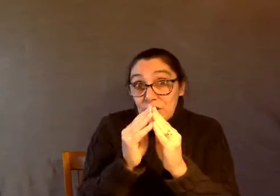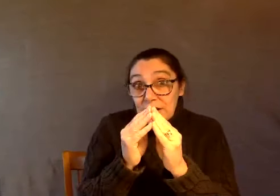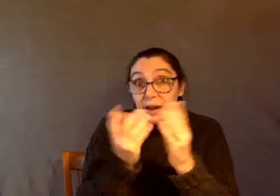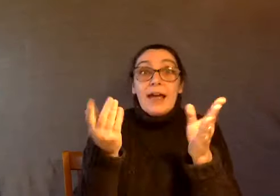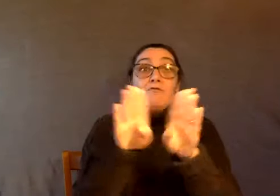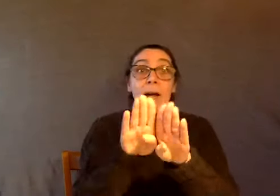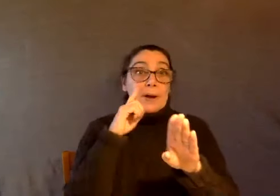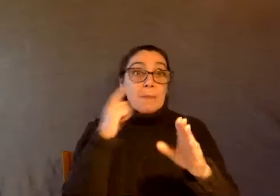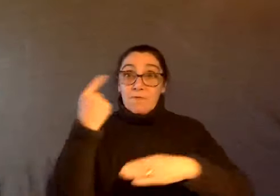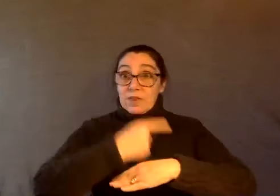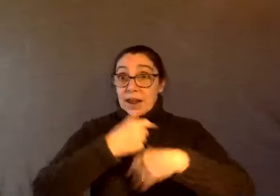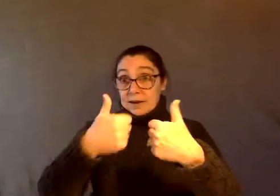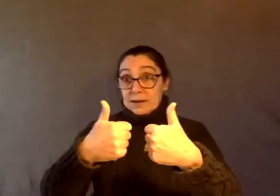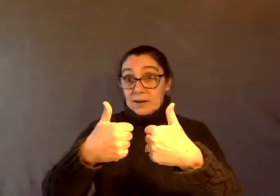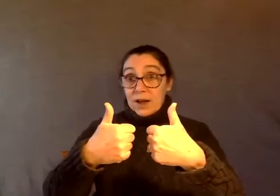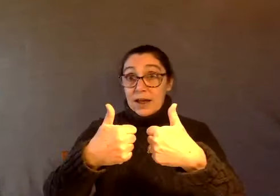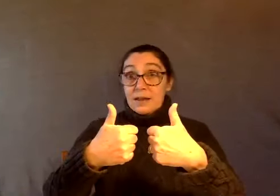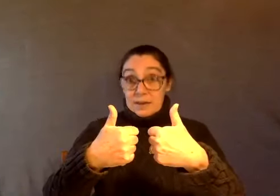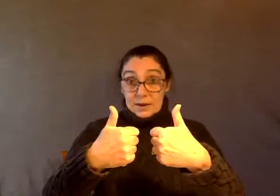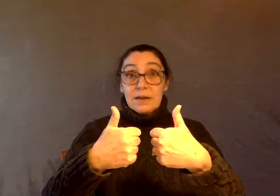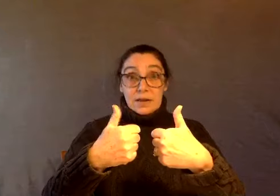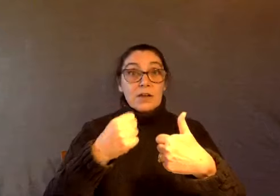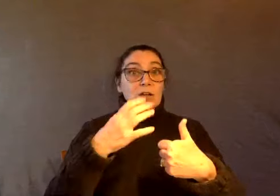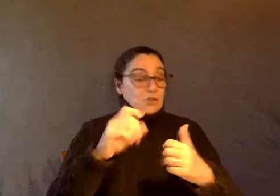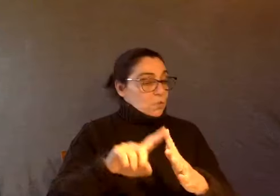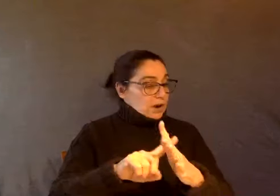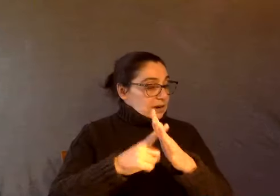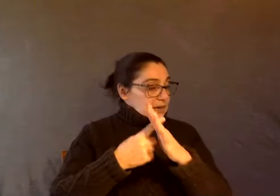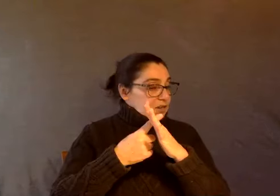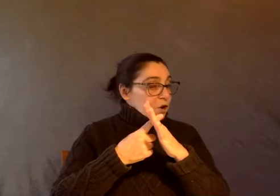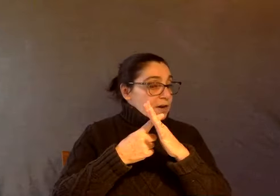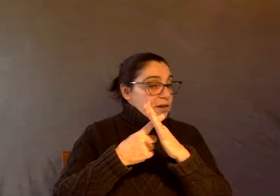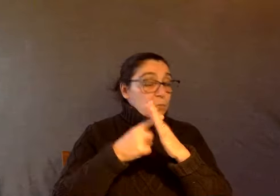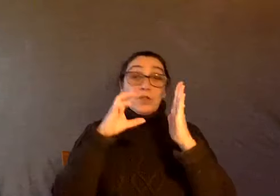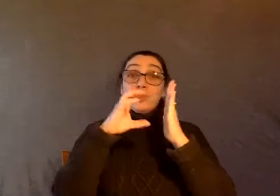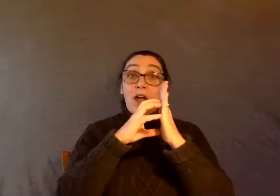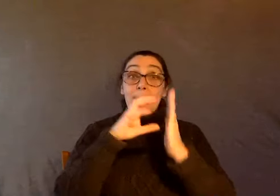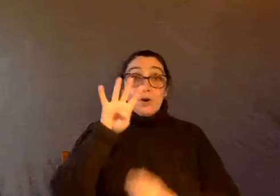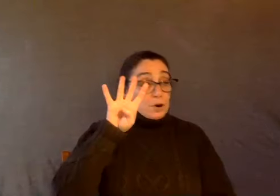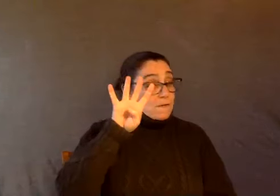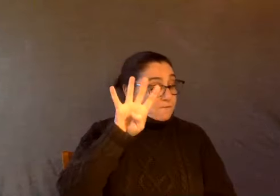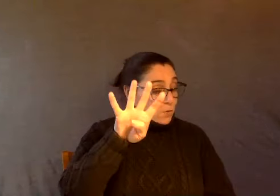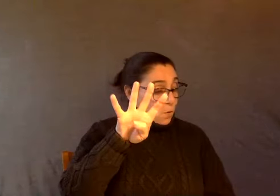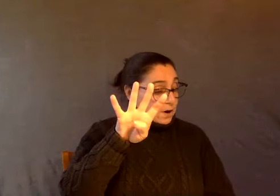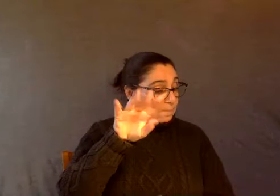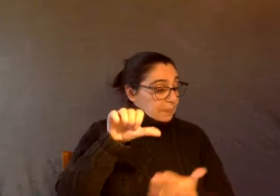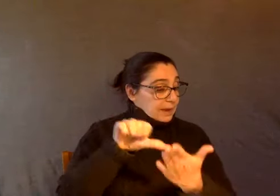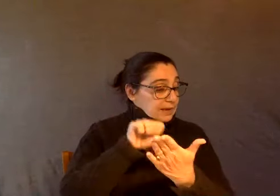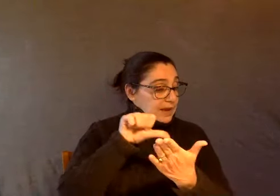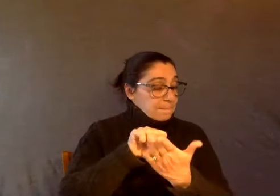session and wrap it up for the day. Okay? So we're going to start with chapter 4. It's on